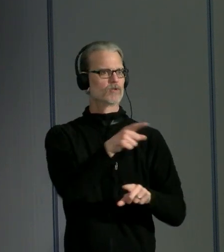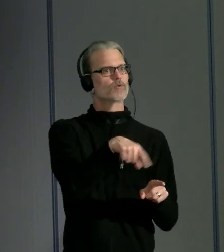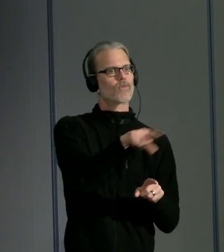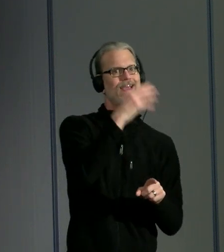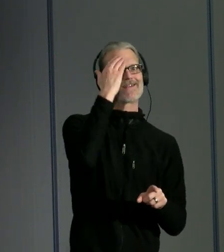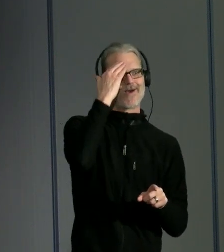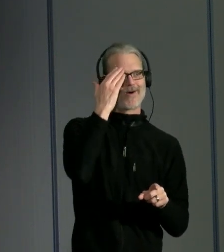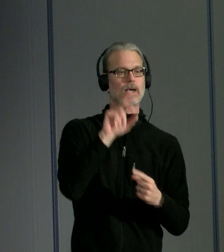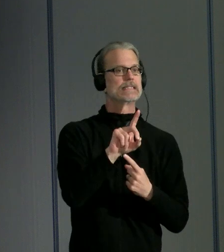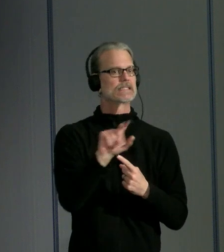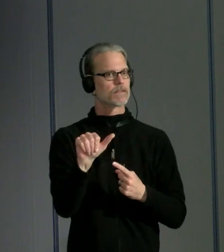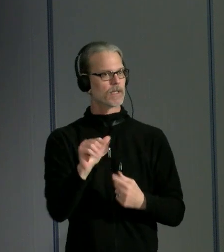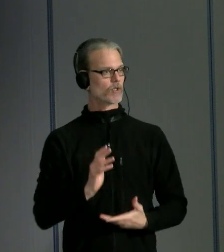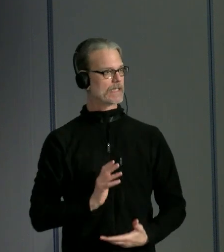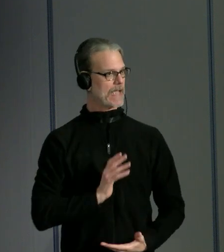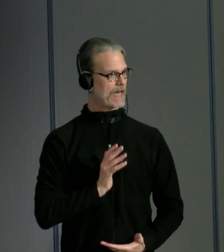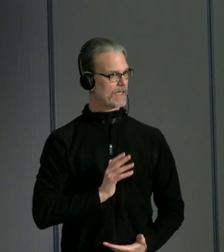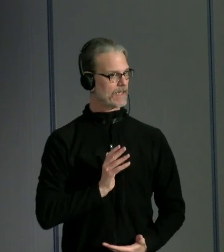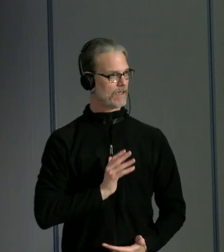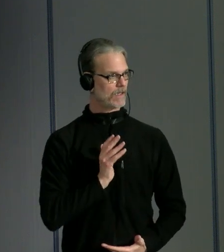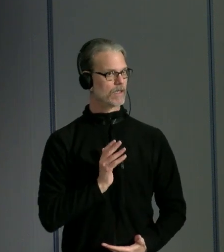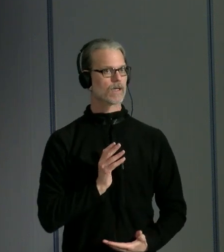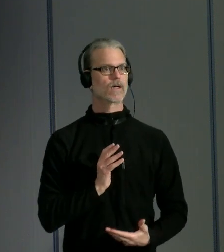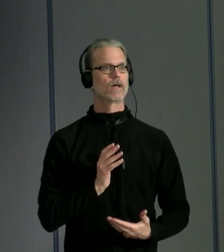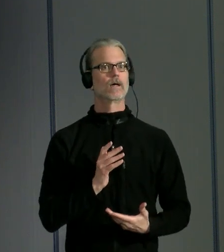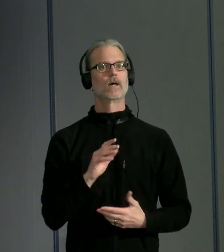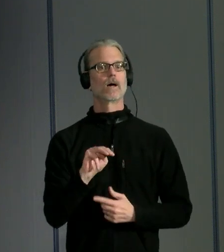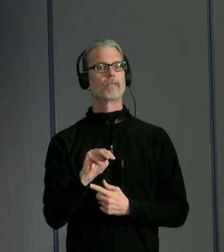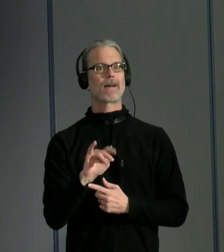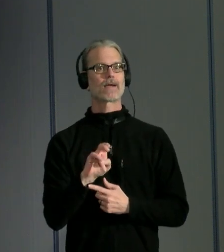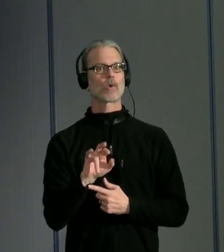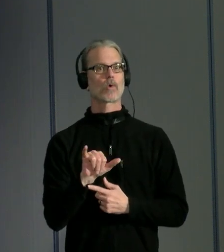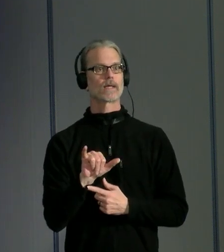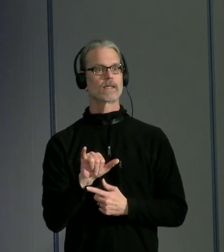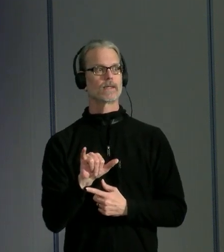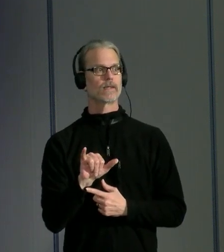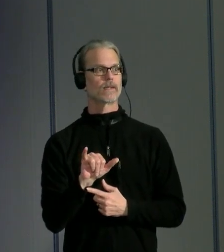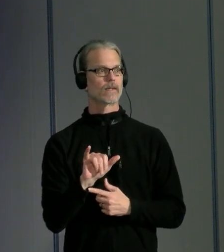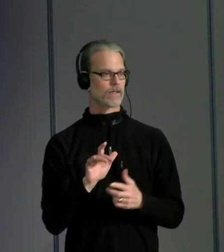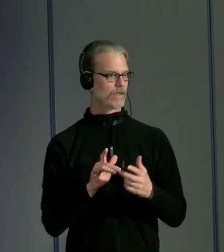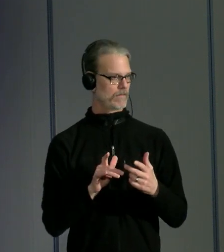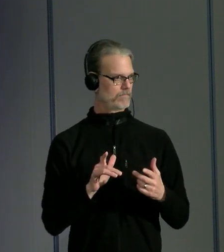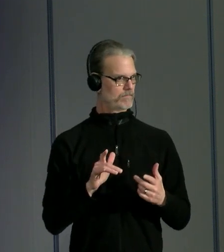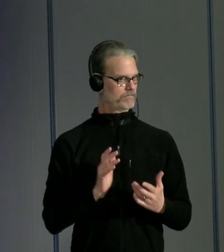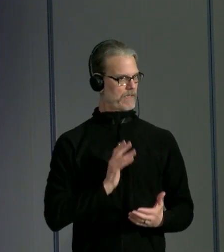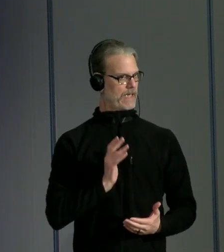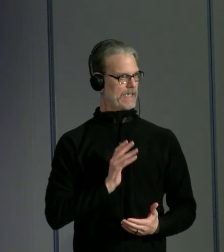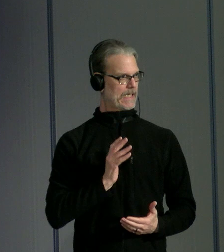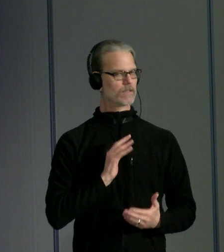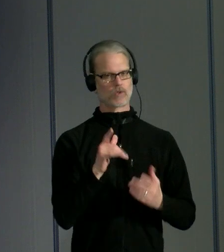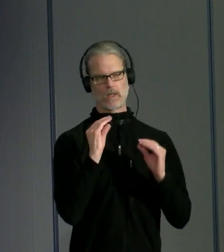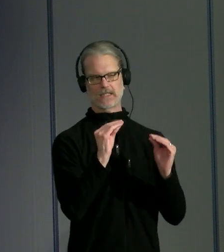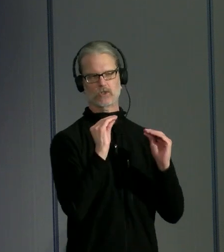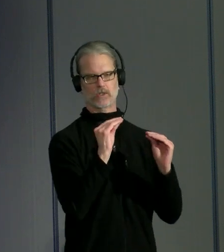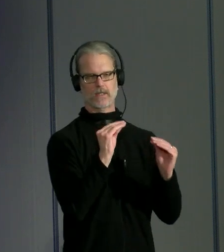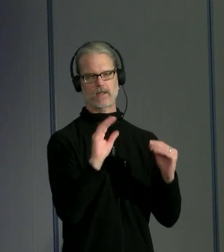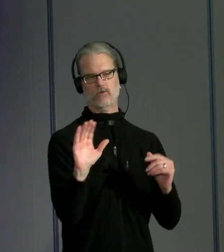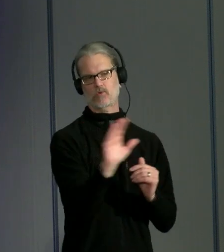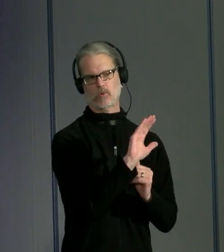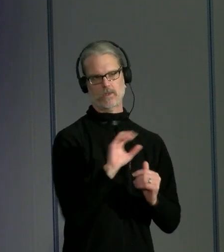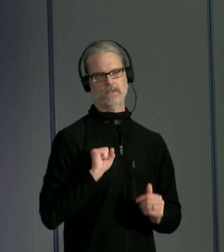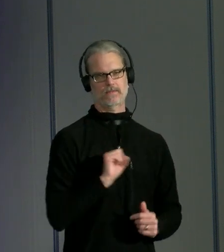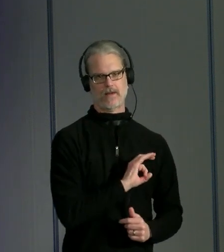disability etiquette and minority etiquette and things like that. So educate the staff, of course.